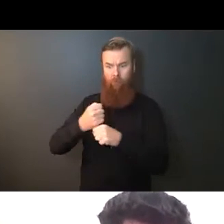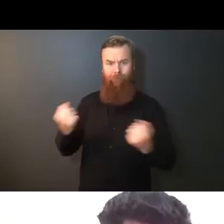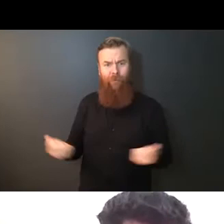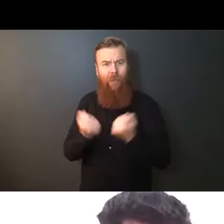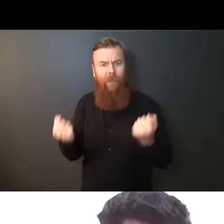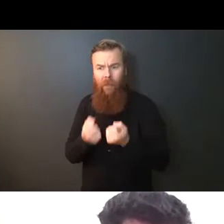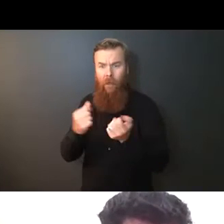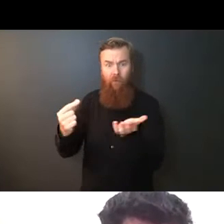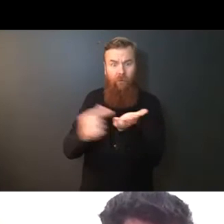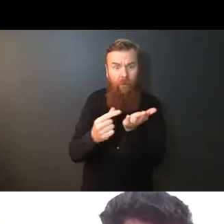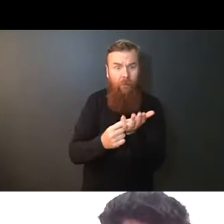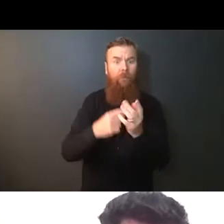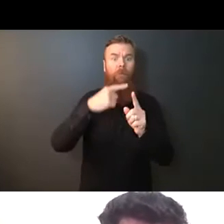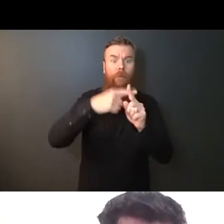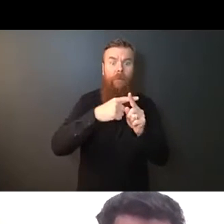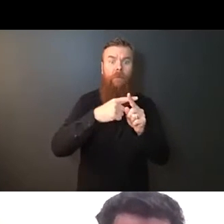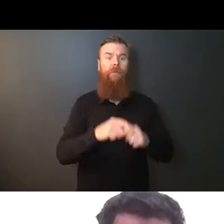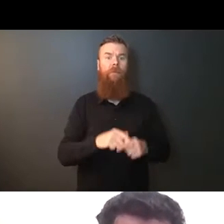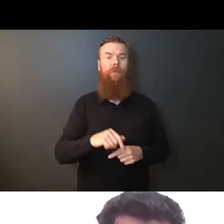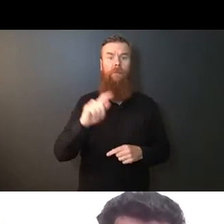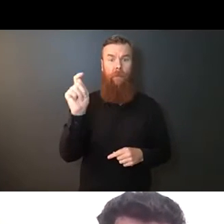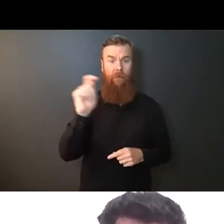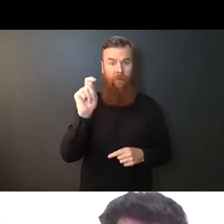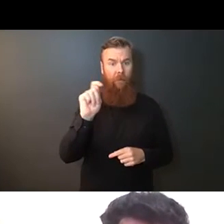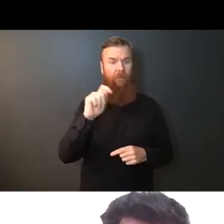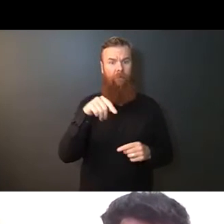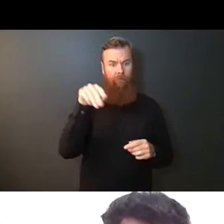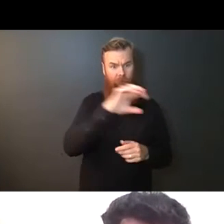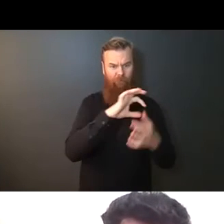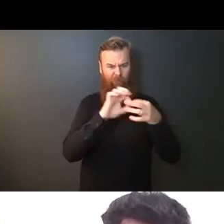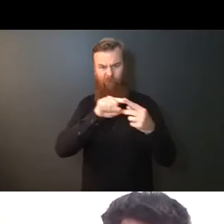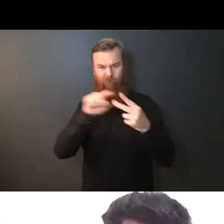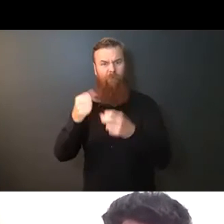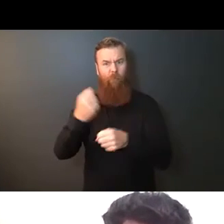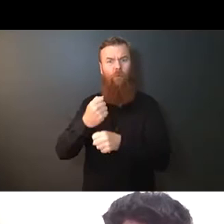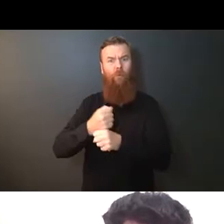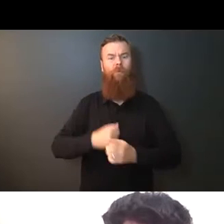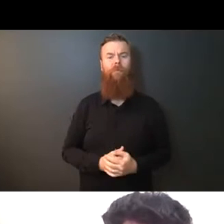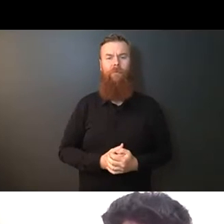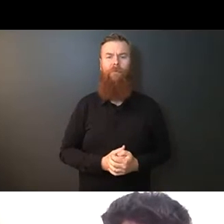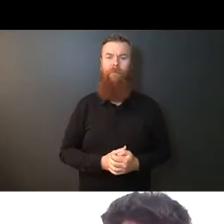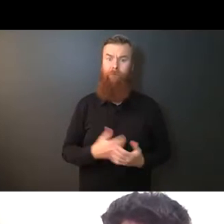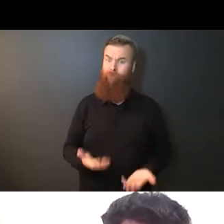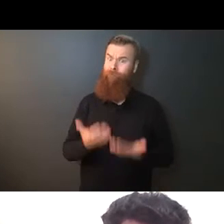many things to share with us. So without waiting more, I'll give the floor to you, Betty.